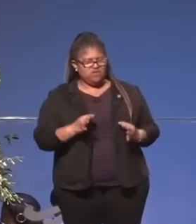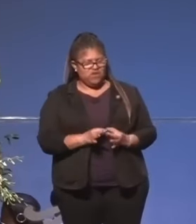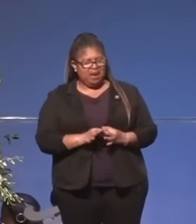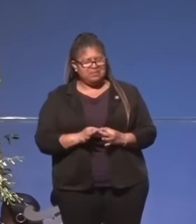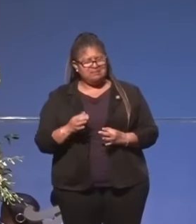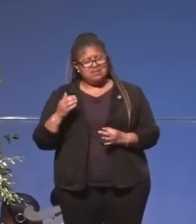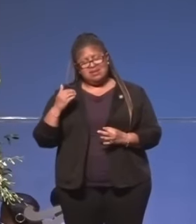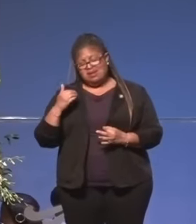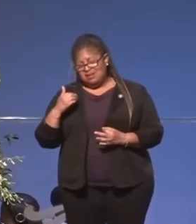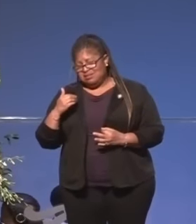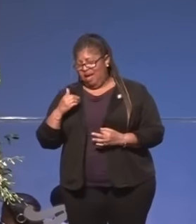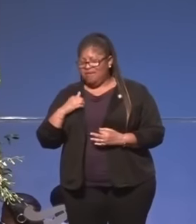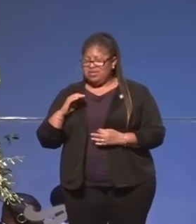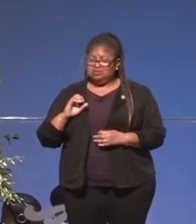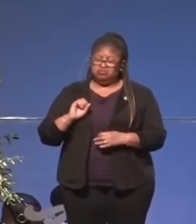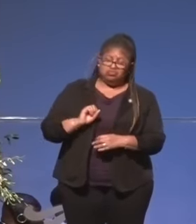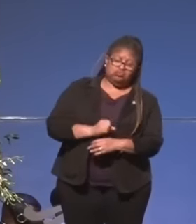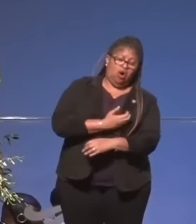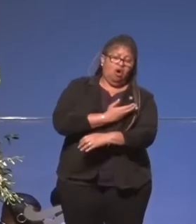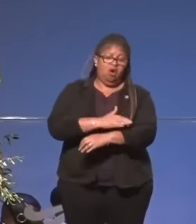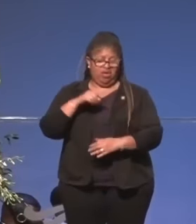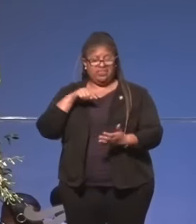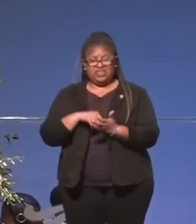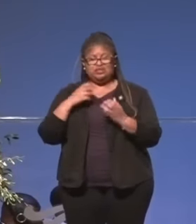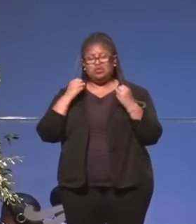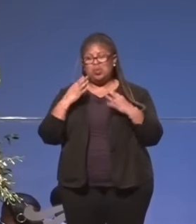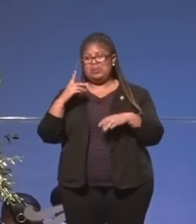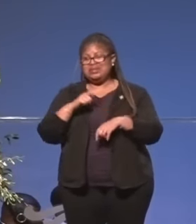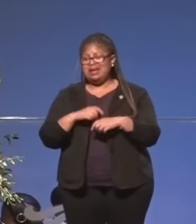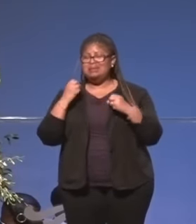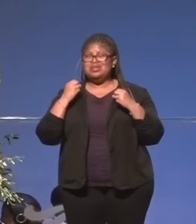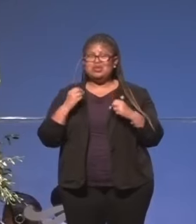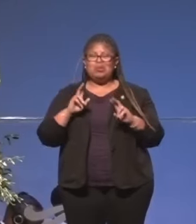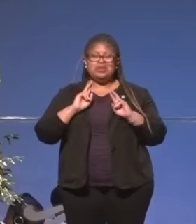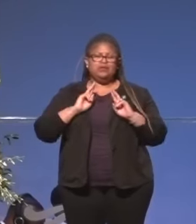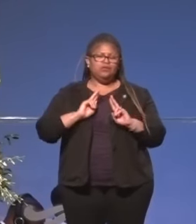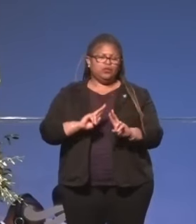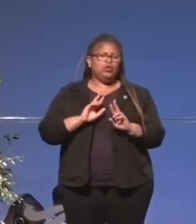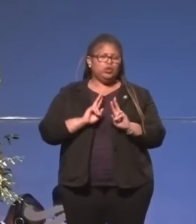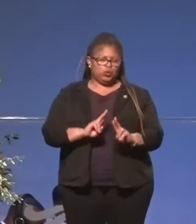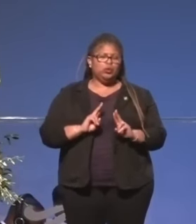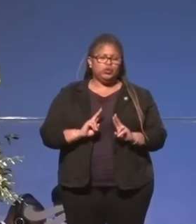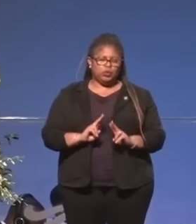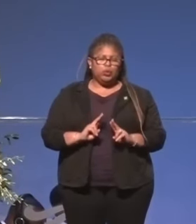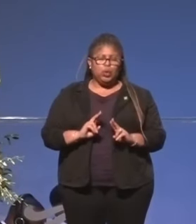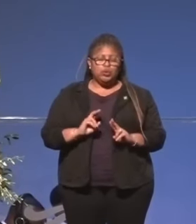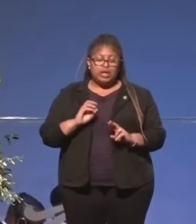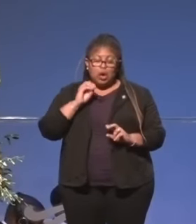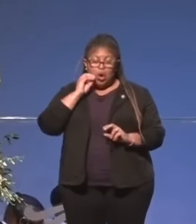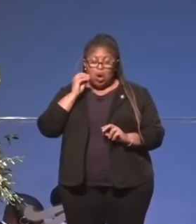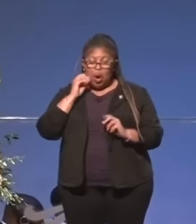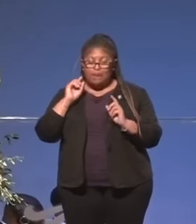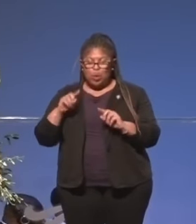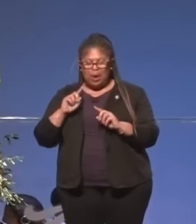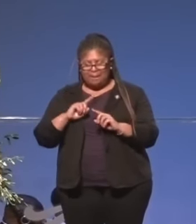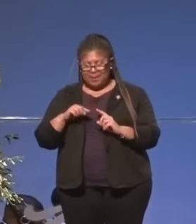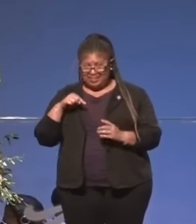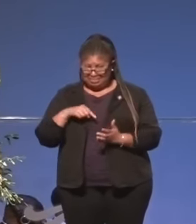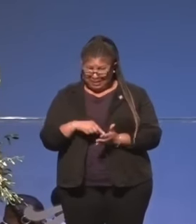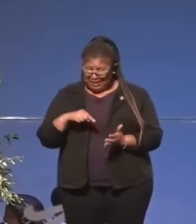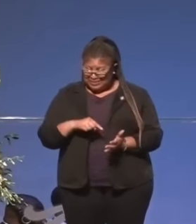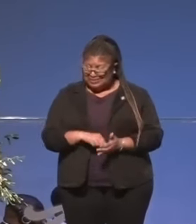this song so many times at so many funerals and homegoings. This is